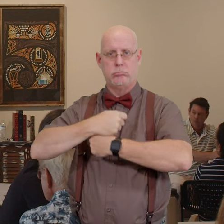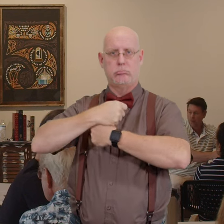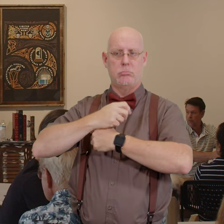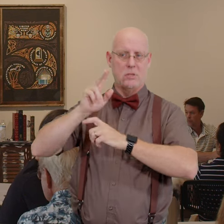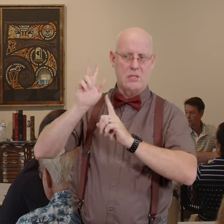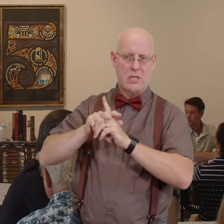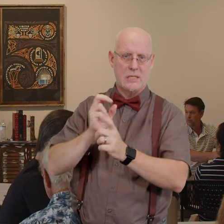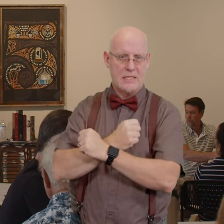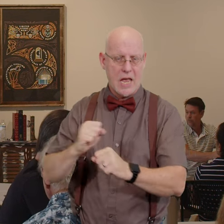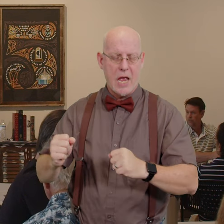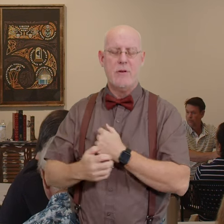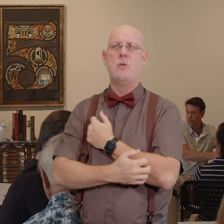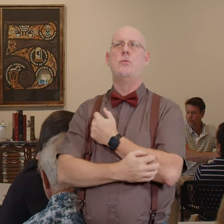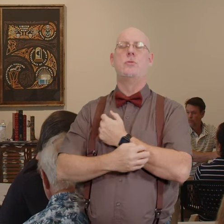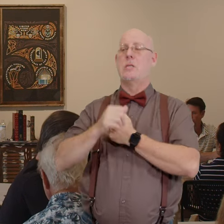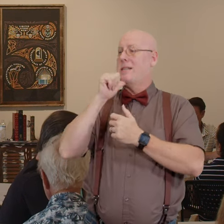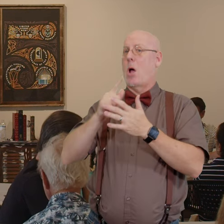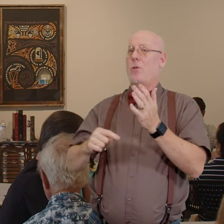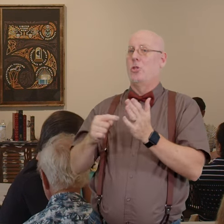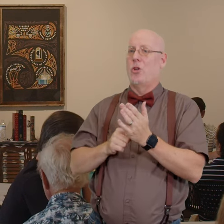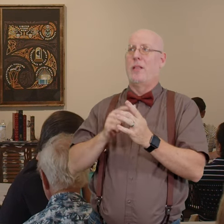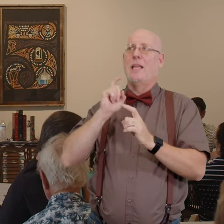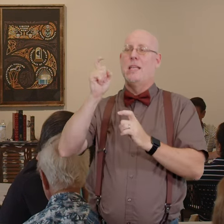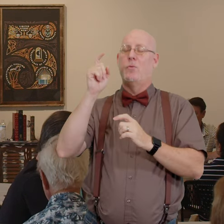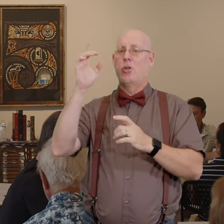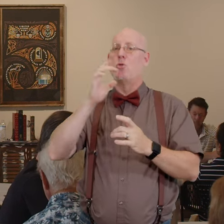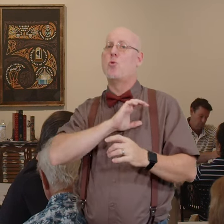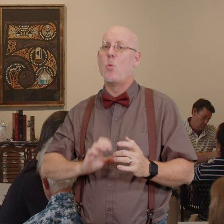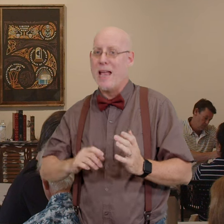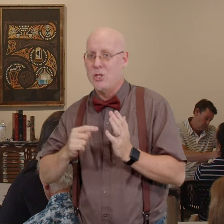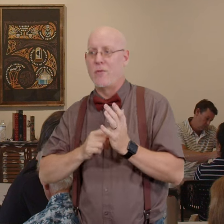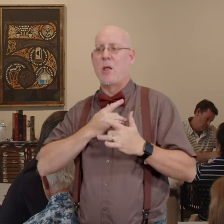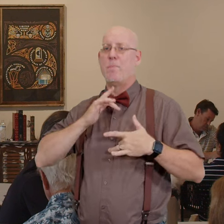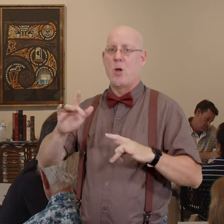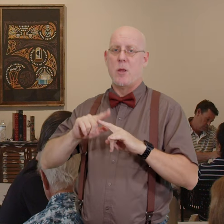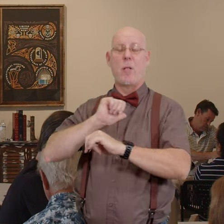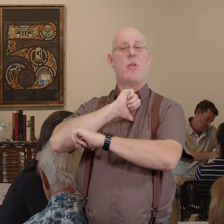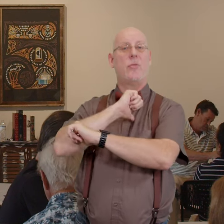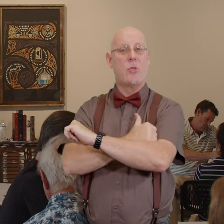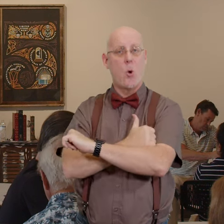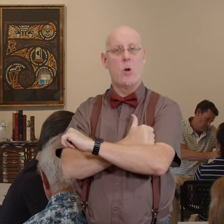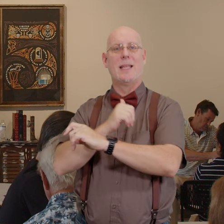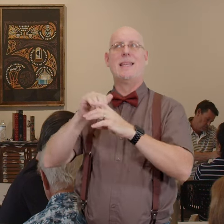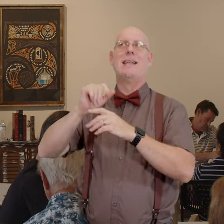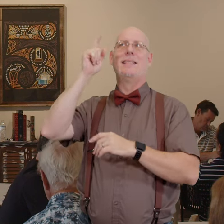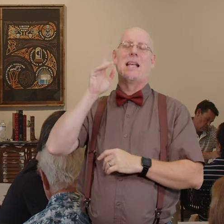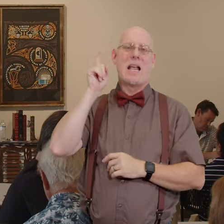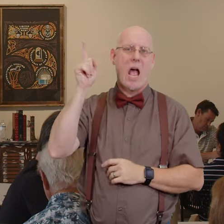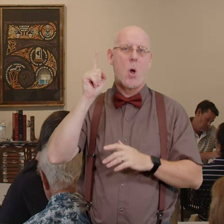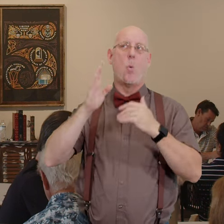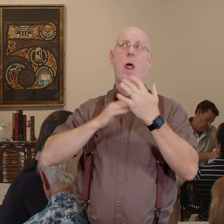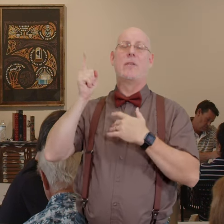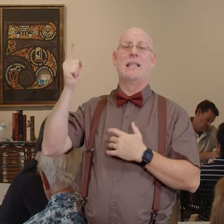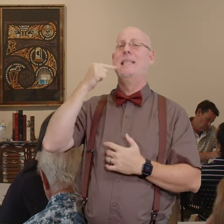Christ is applied to them, yet not what they deserve, but what Christ deserved. They get mercy, but the authority lies in the